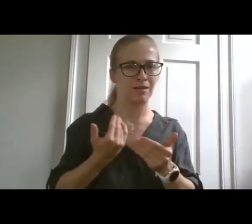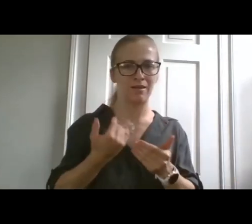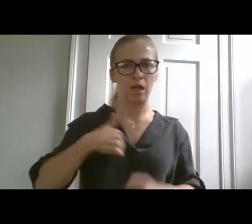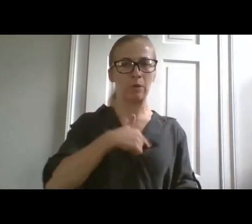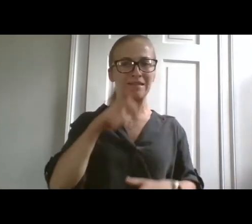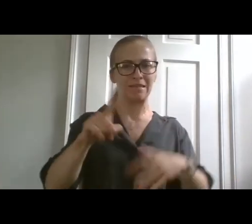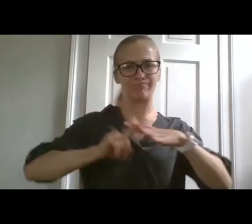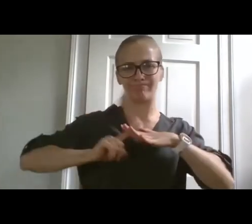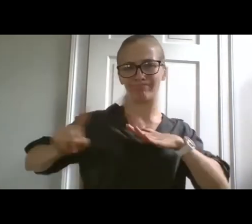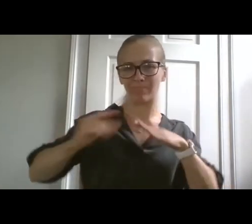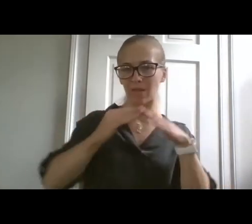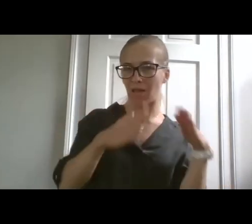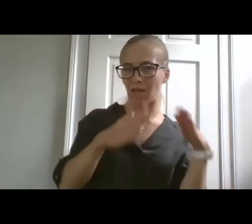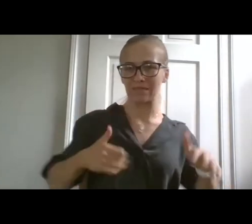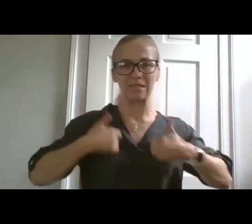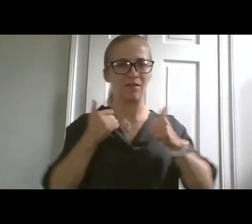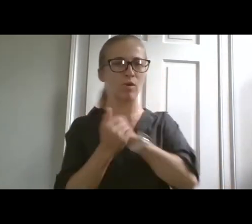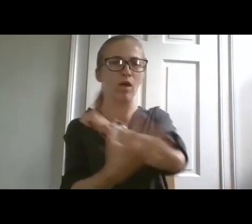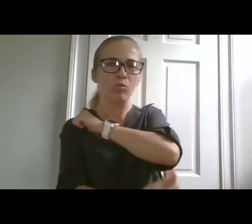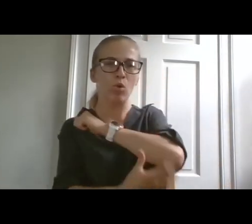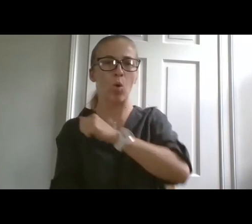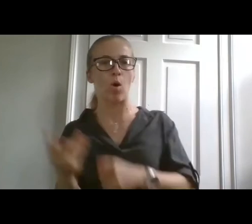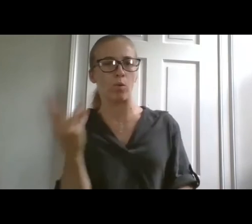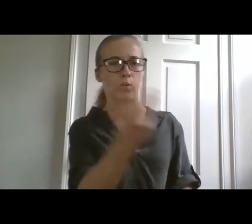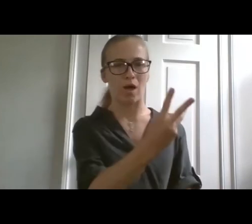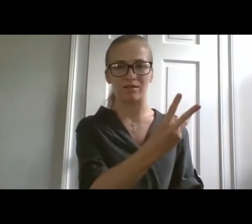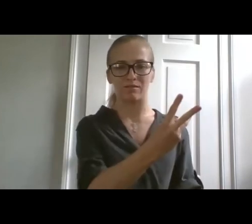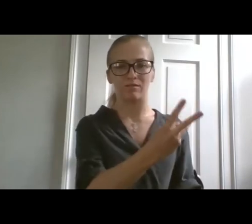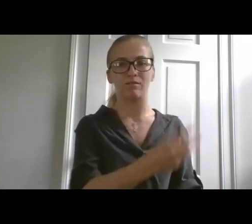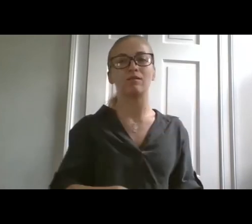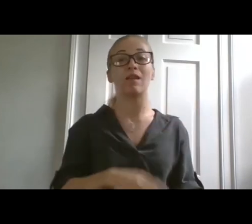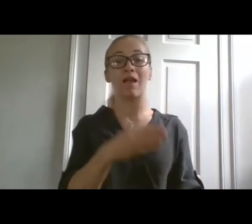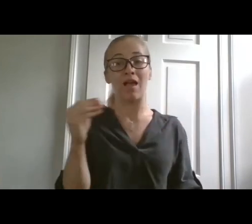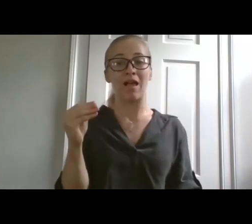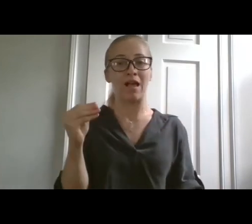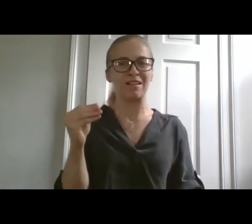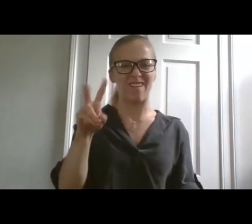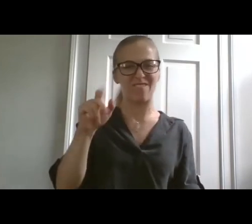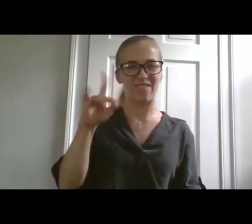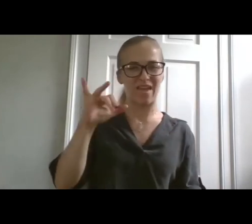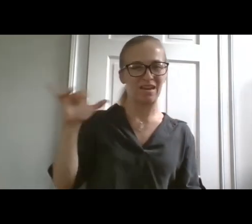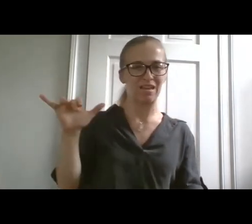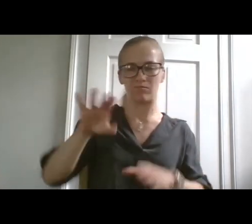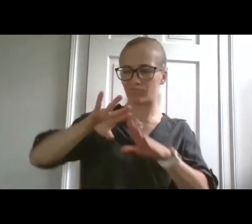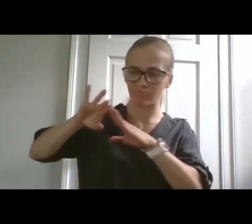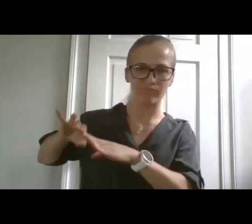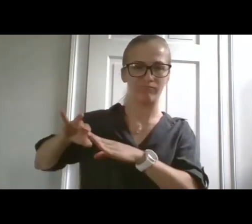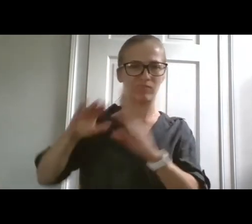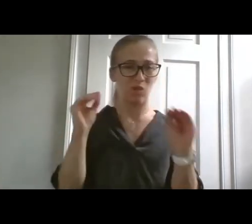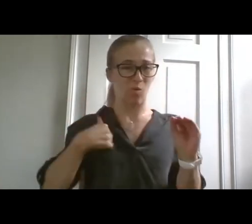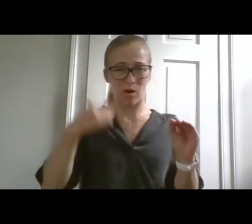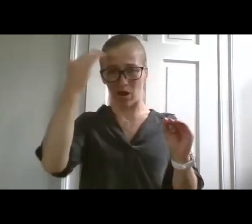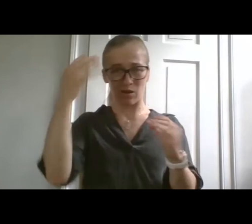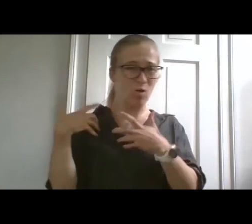leave our houses, live with the poor on the west side of town, put all our vanity aside. Nobody I know is brave